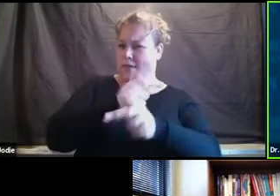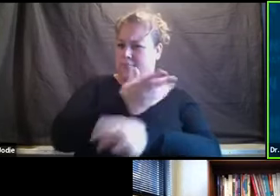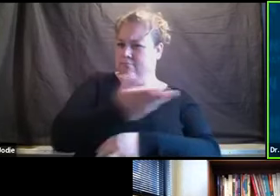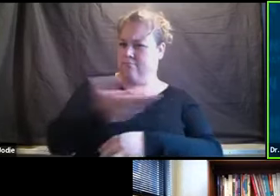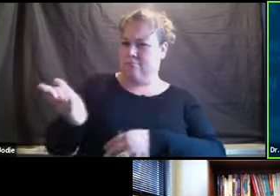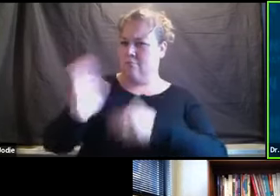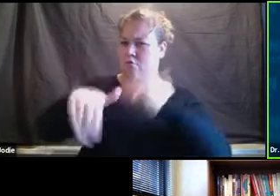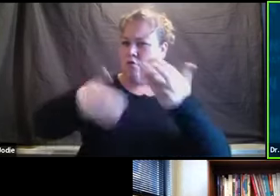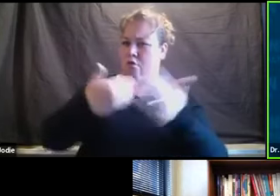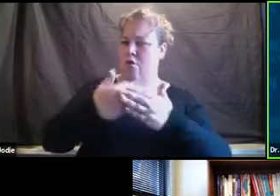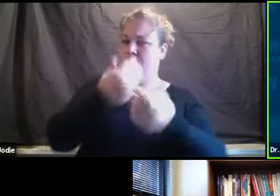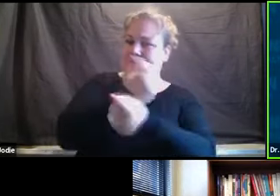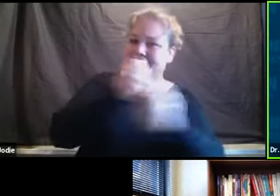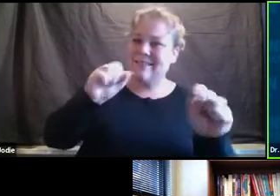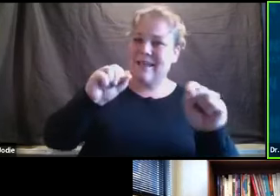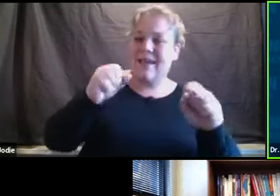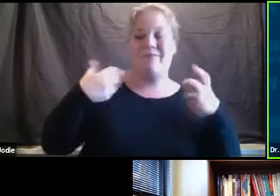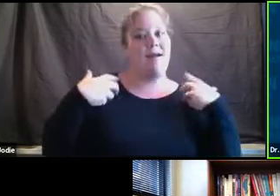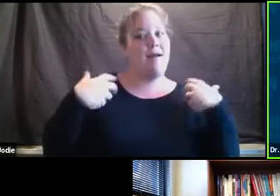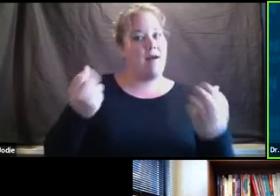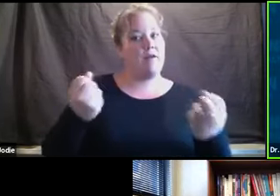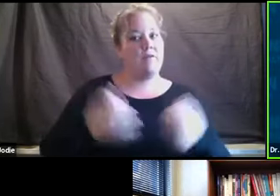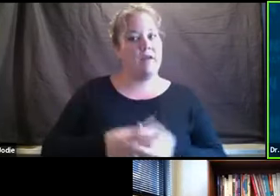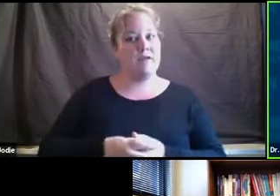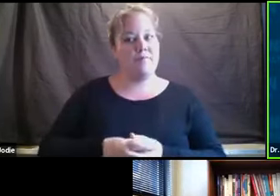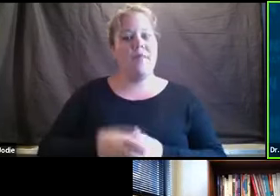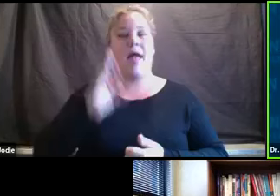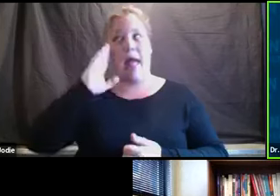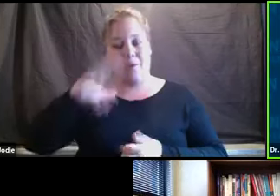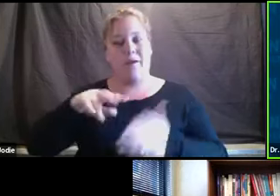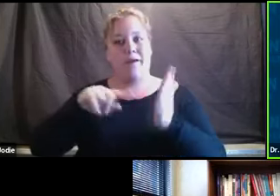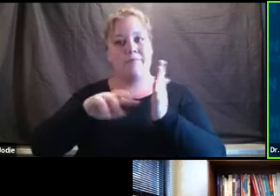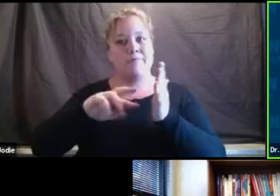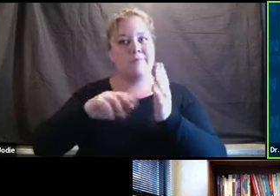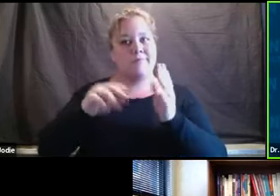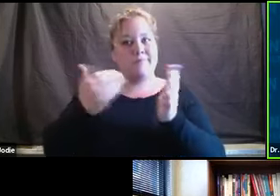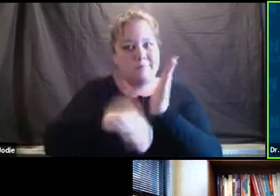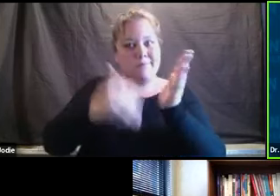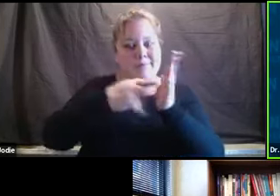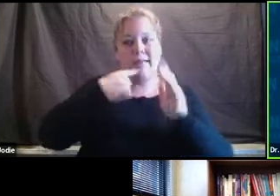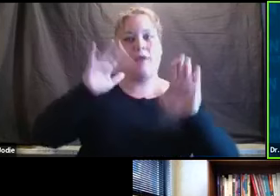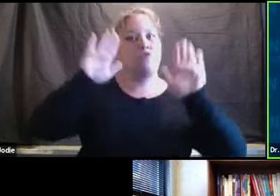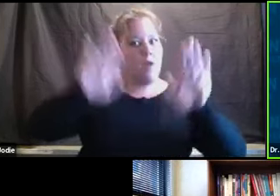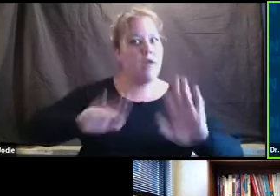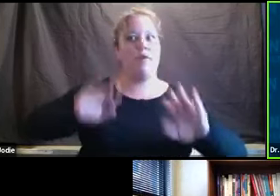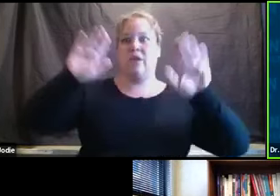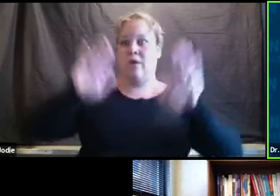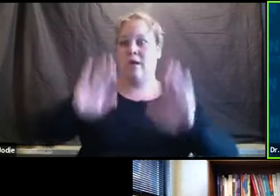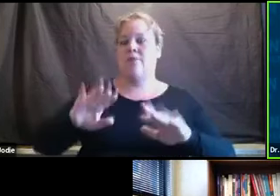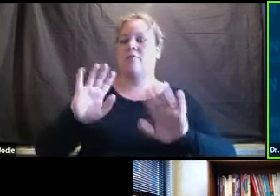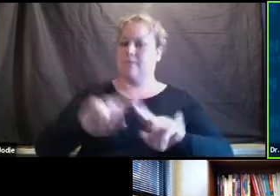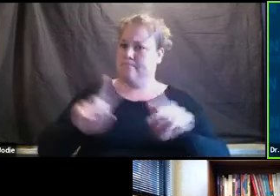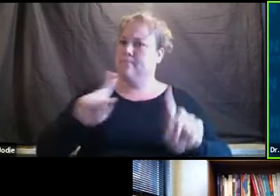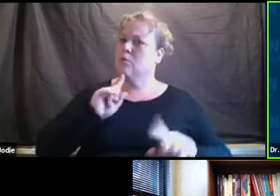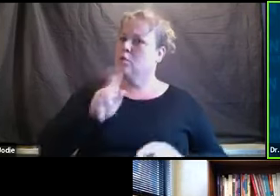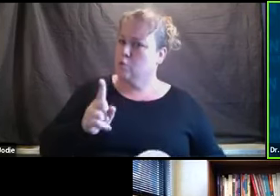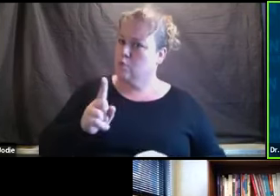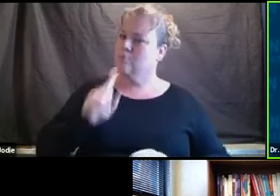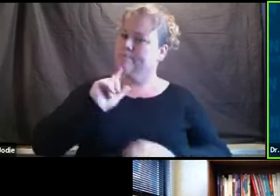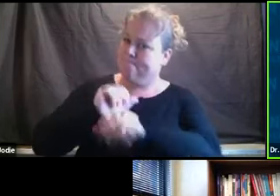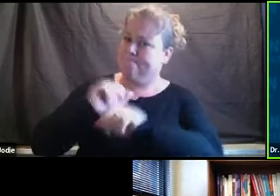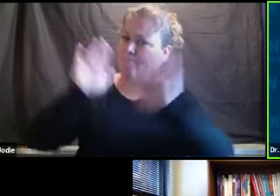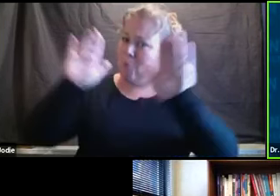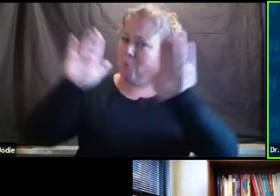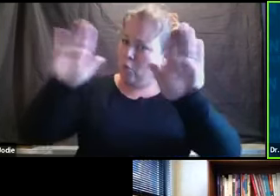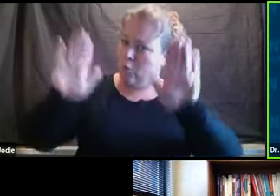just incredible, not to keep using the same word, but an incredible effort. So we, several weeks ago, we brought together a